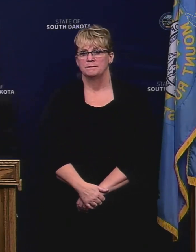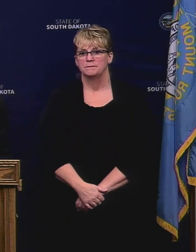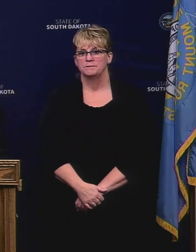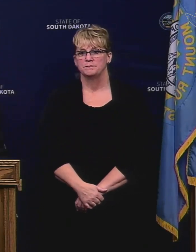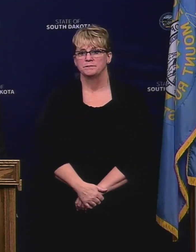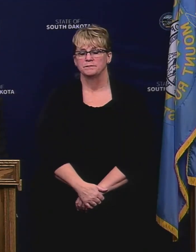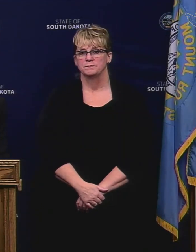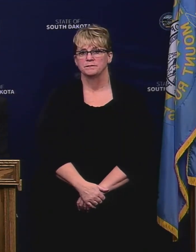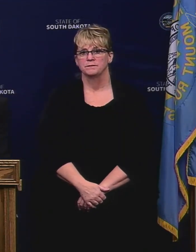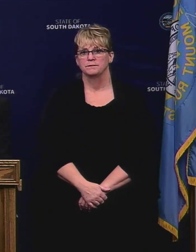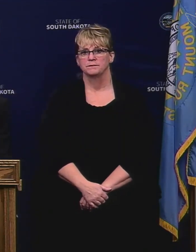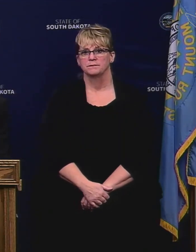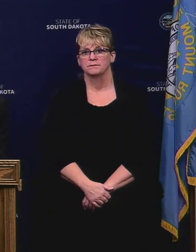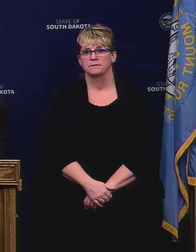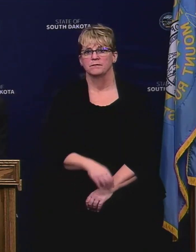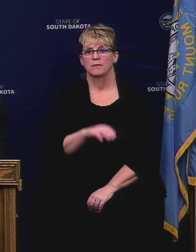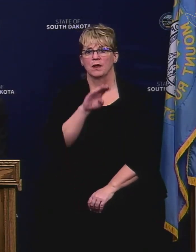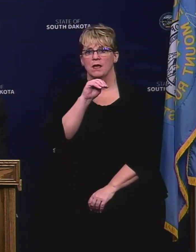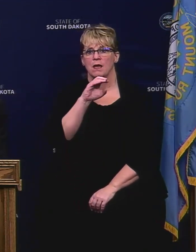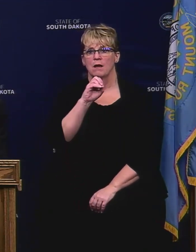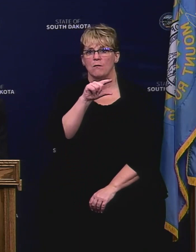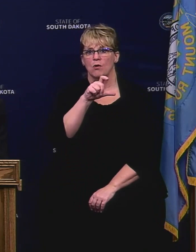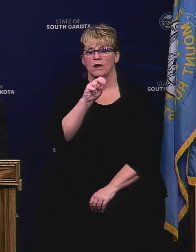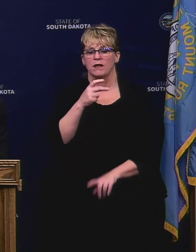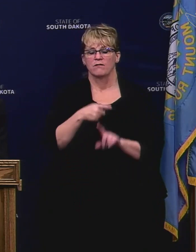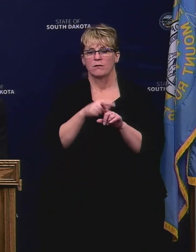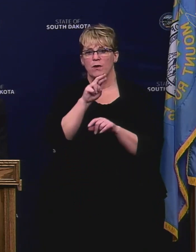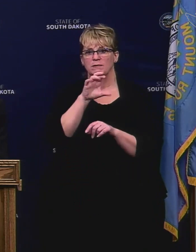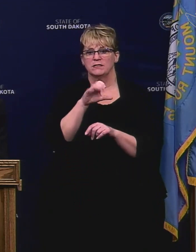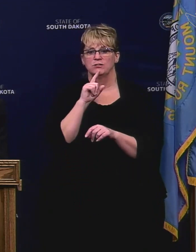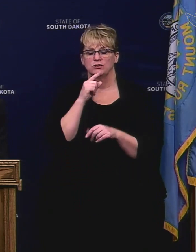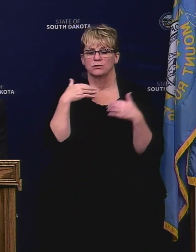This is Morgan from Rapid City Journal. Sure, go ahead, Morgan.